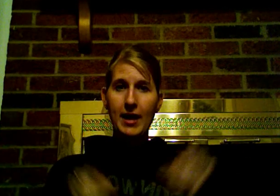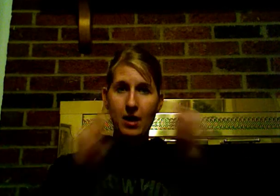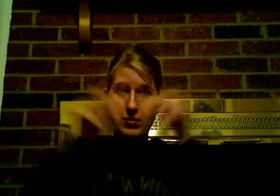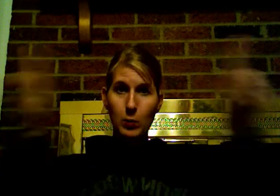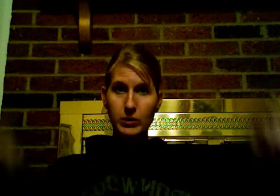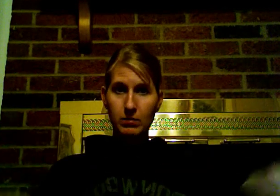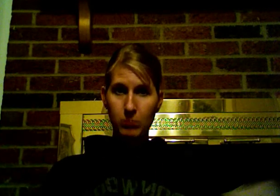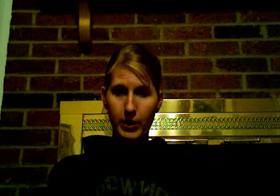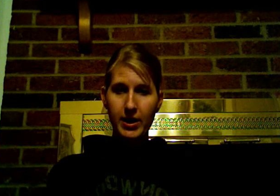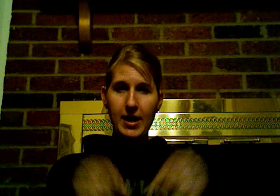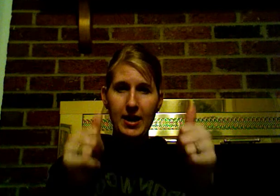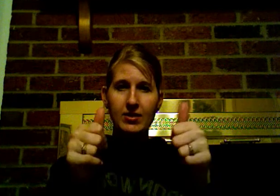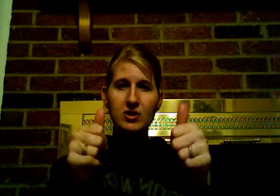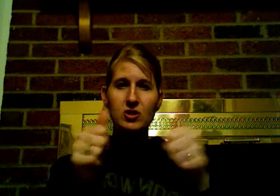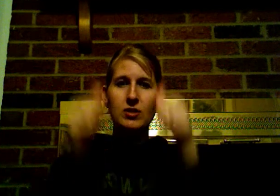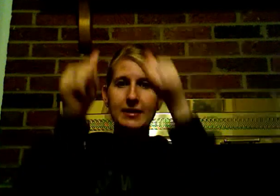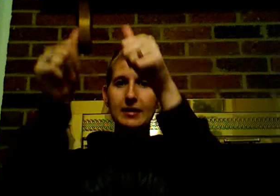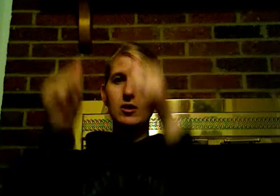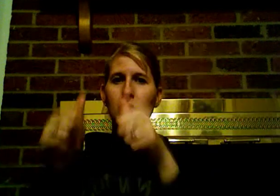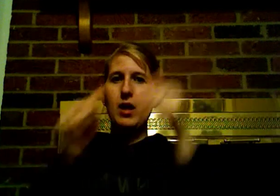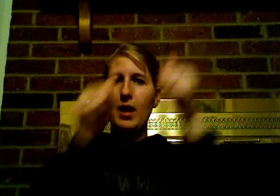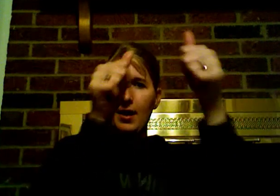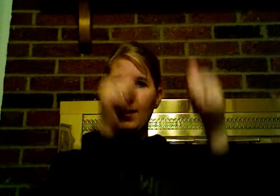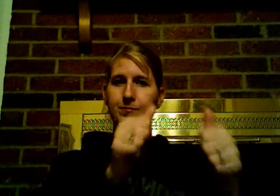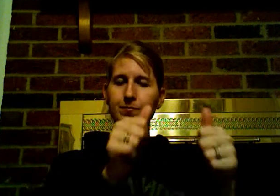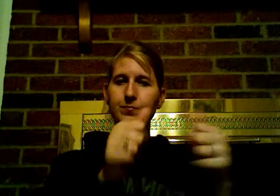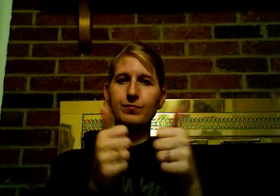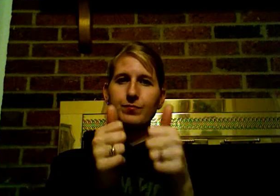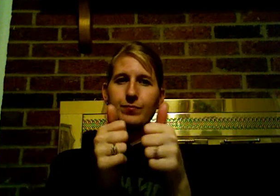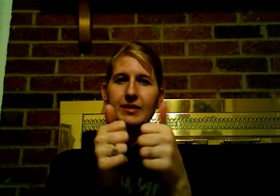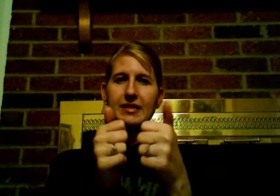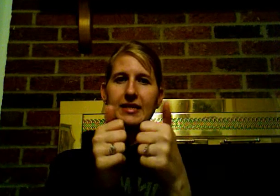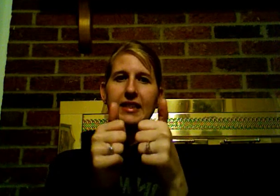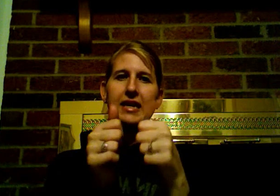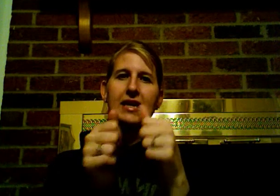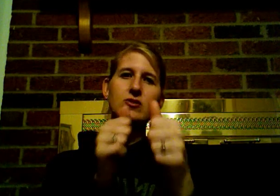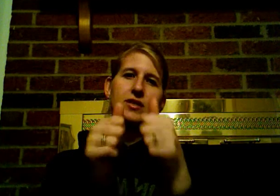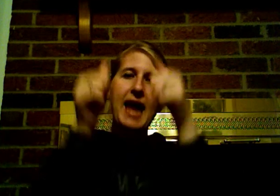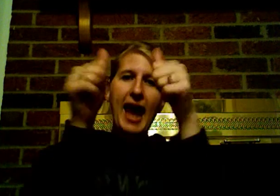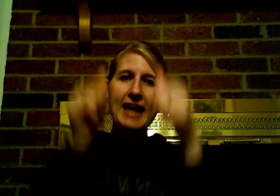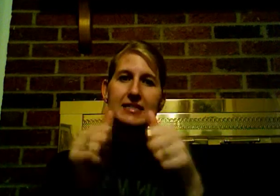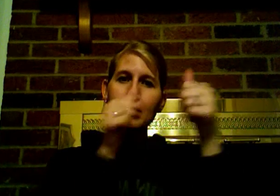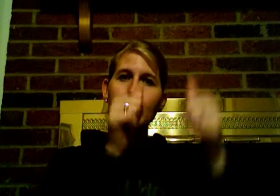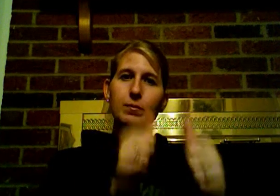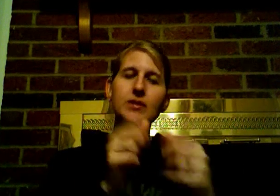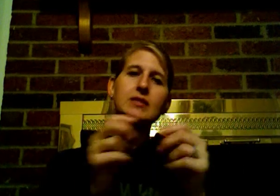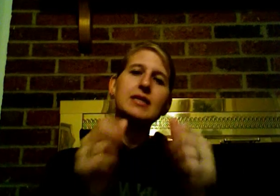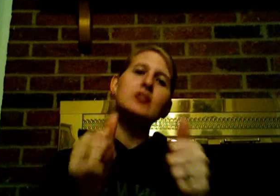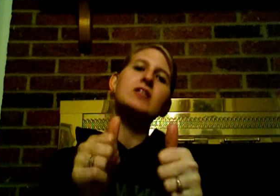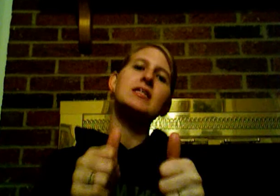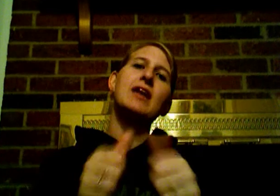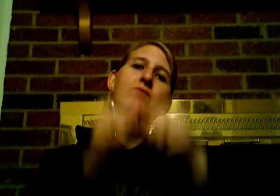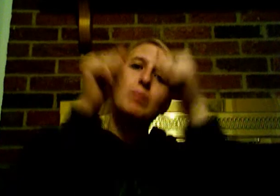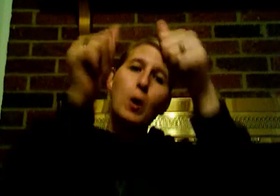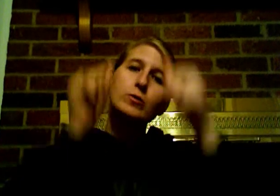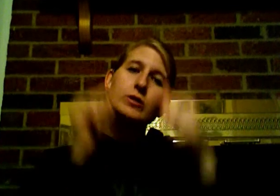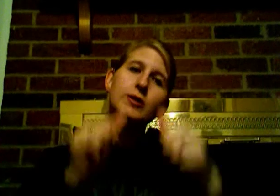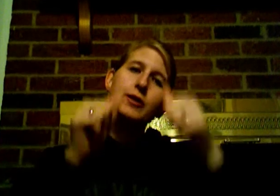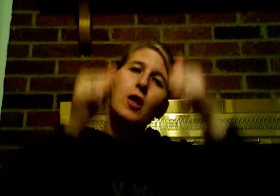of the bulletin board and then show like the little sticky things or the tacks that this is actually the sign for poster